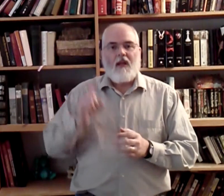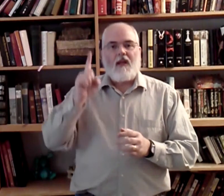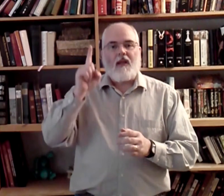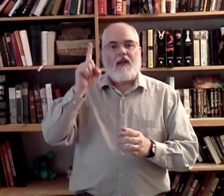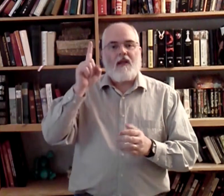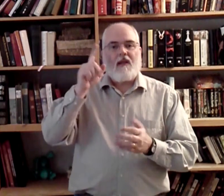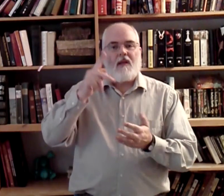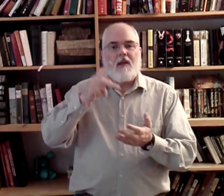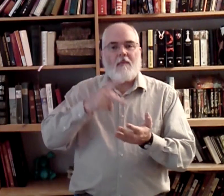He